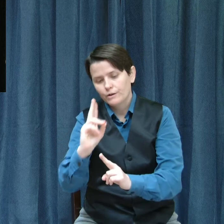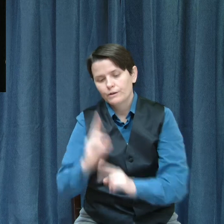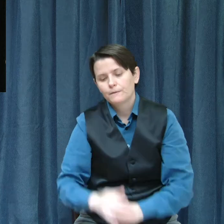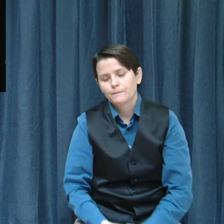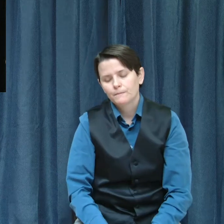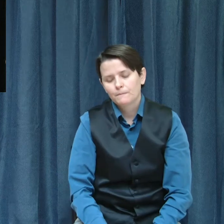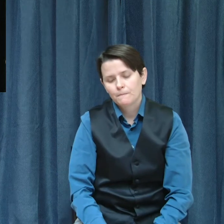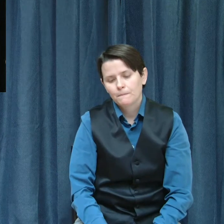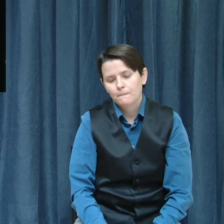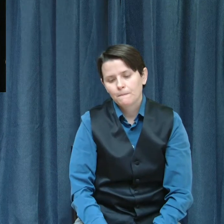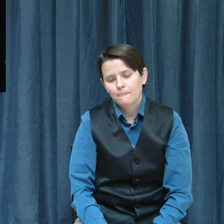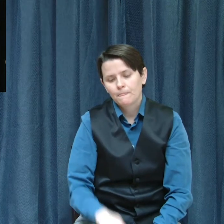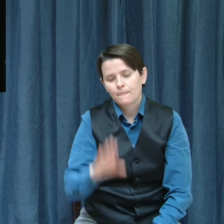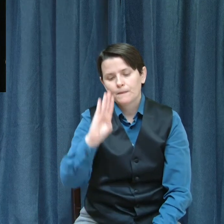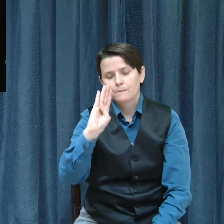Be the inclusion.